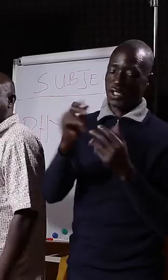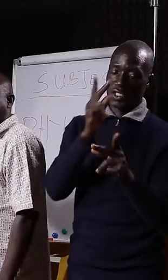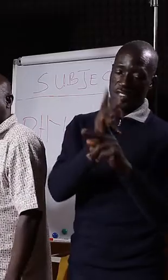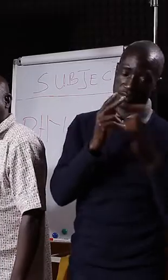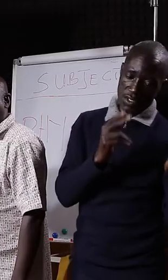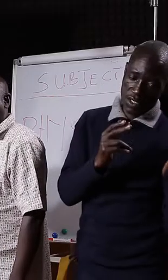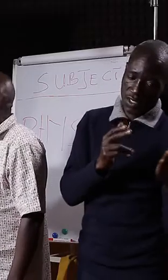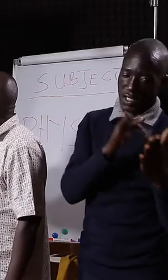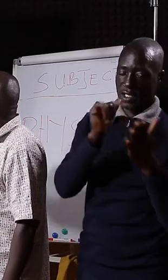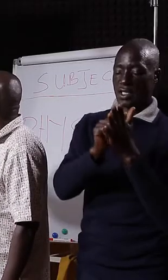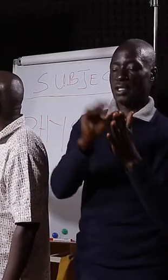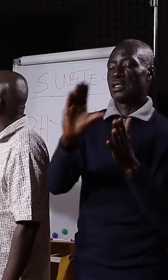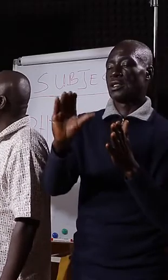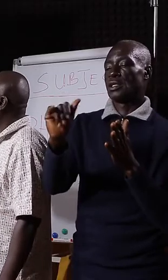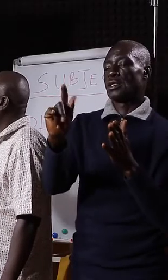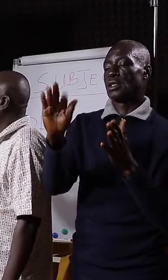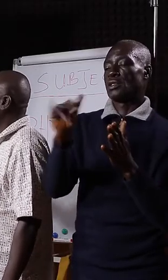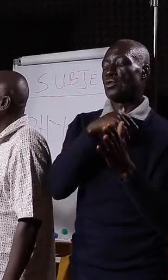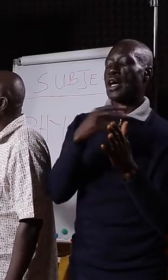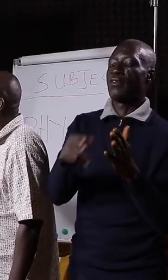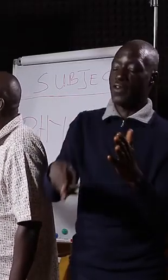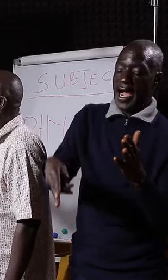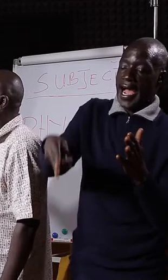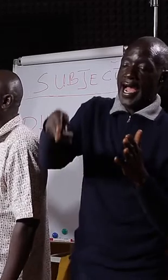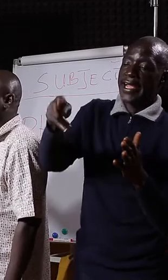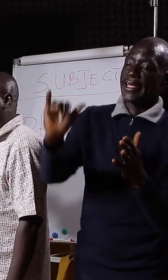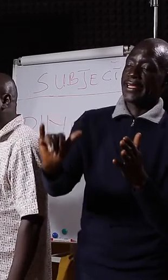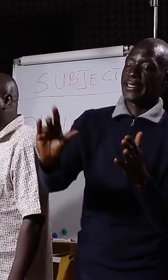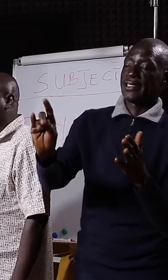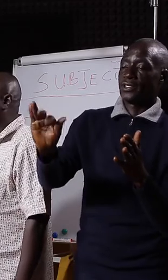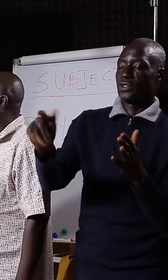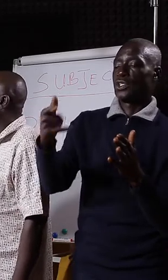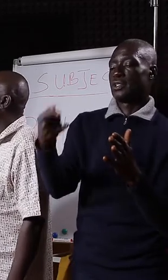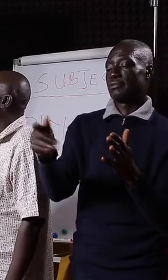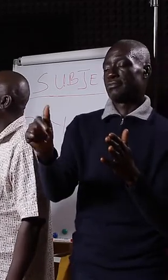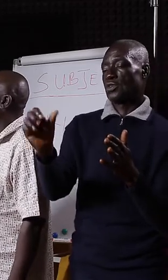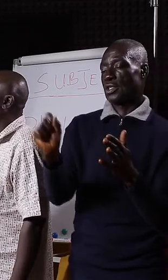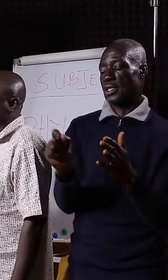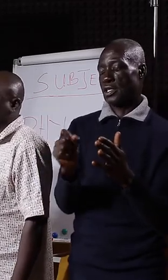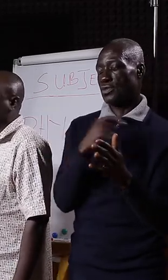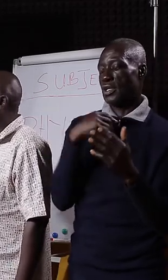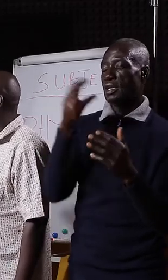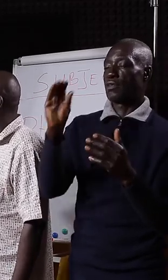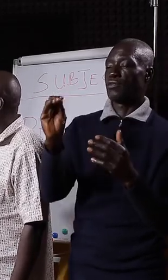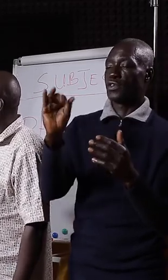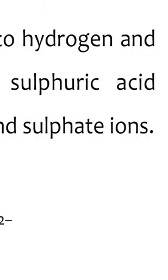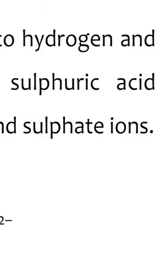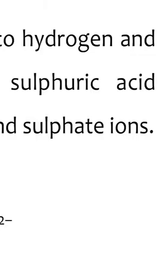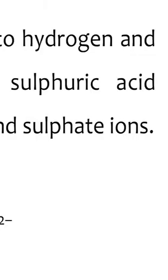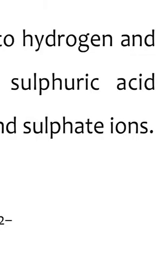then at the cathode, we have hydrogen gas. At the anode, we have oxygen